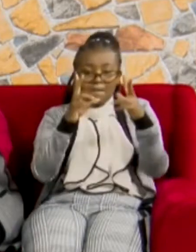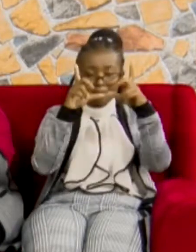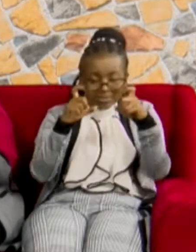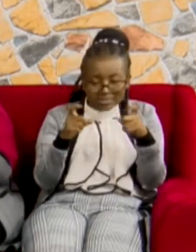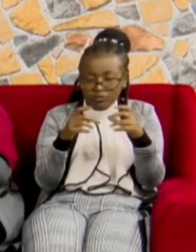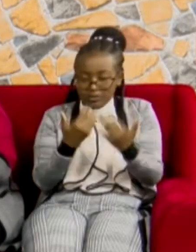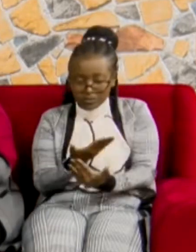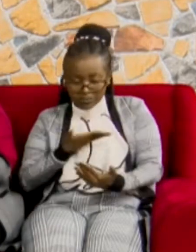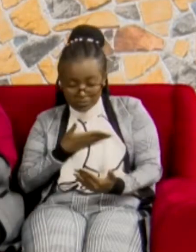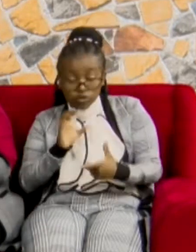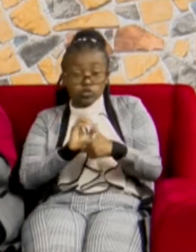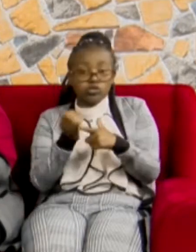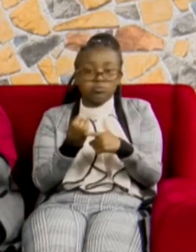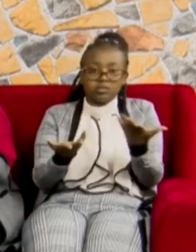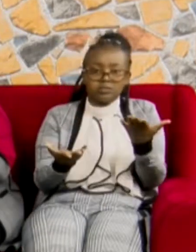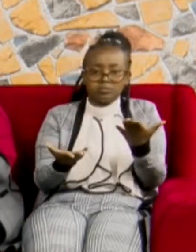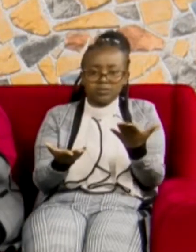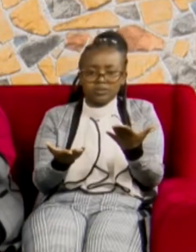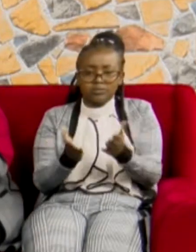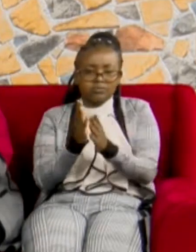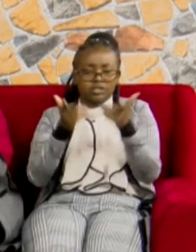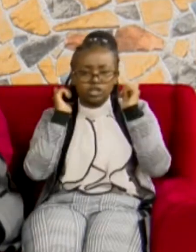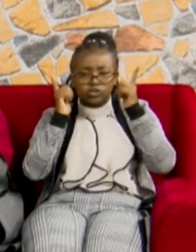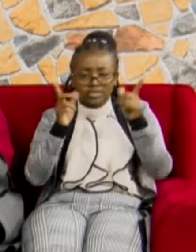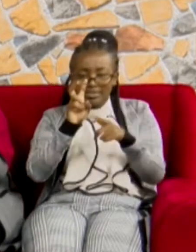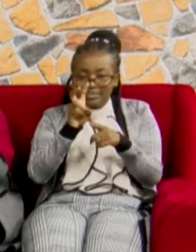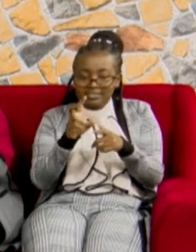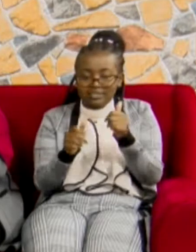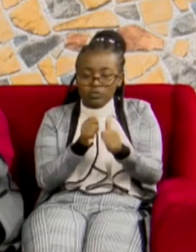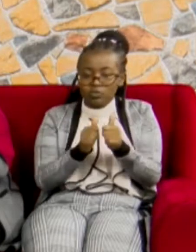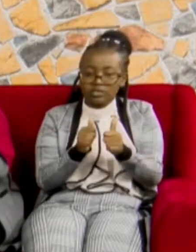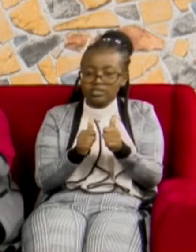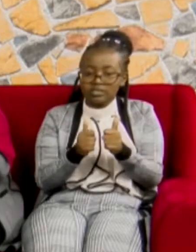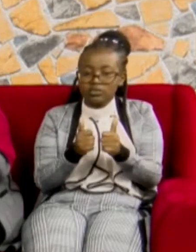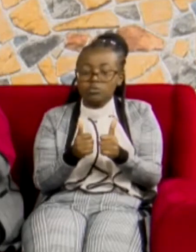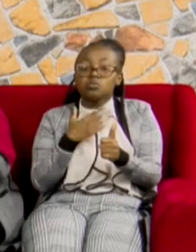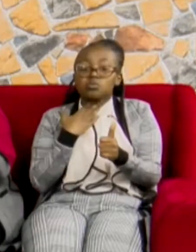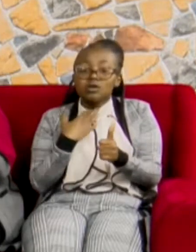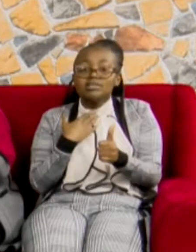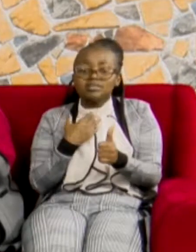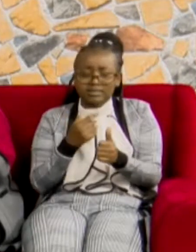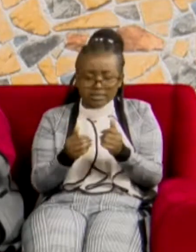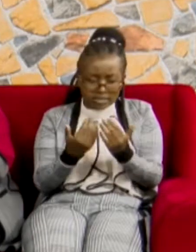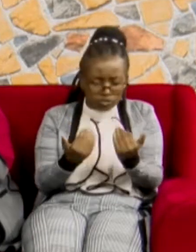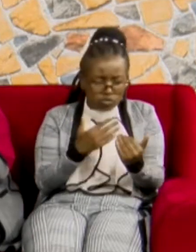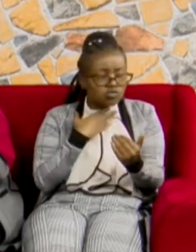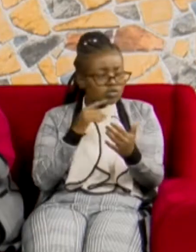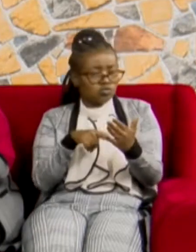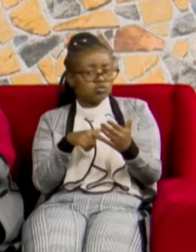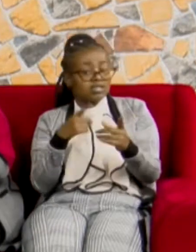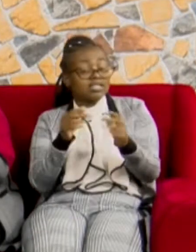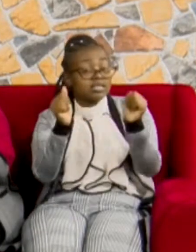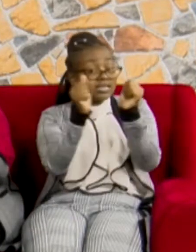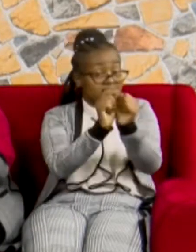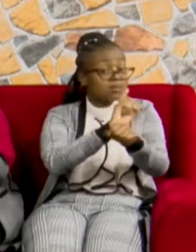picture in a train track, and then seeing what the child is preferring, and then that way it alerts a pediatrician. And within those 10